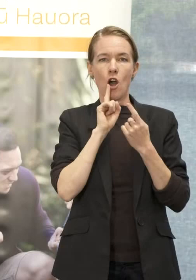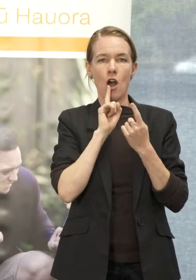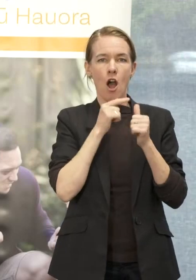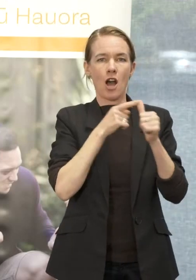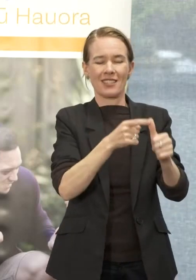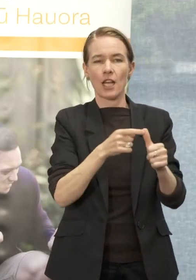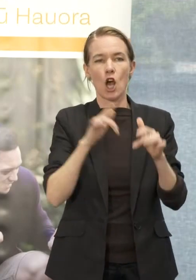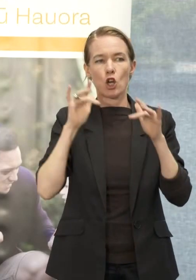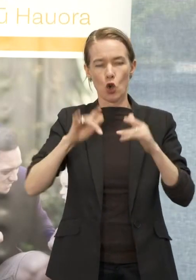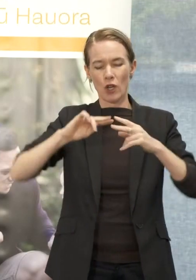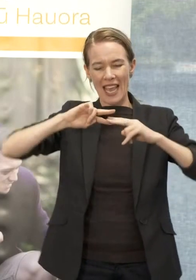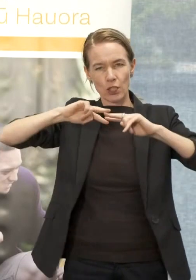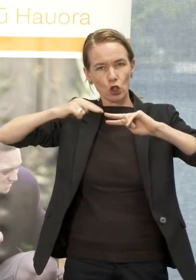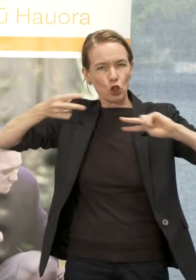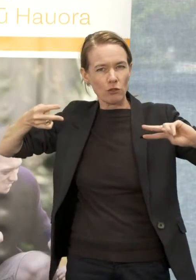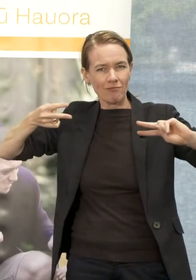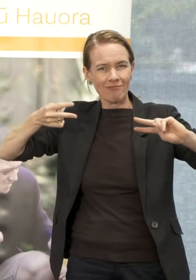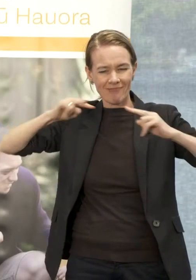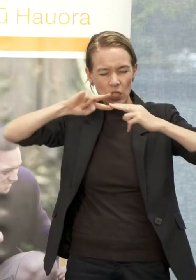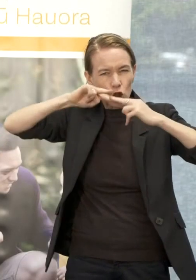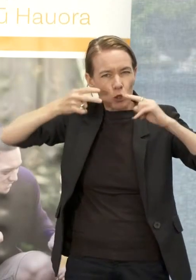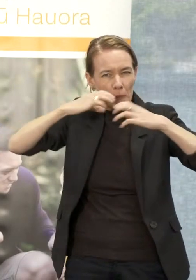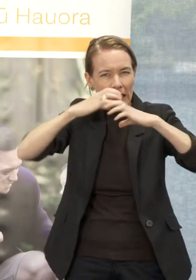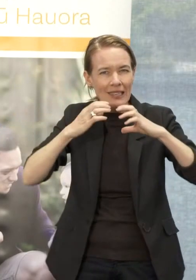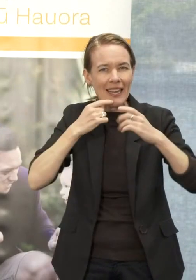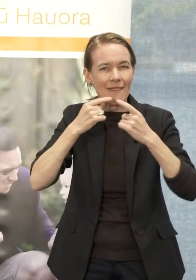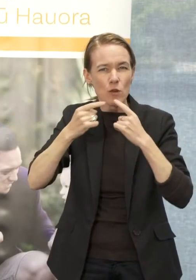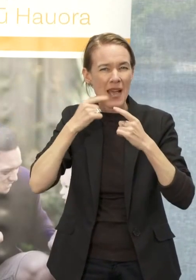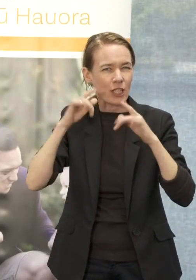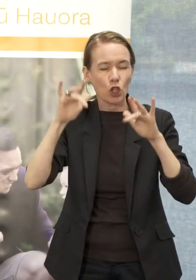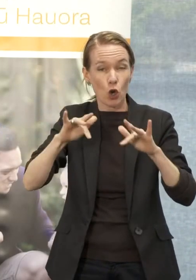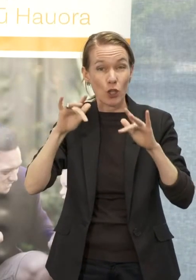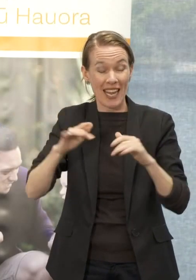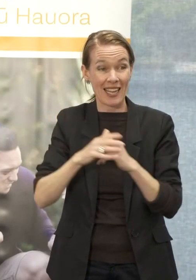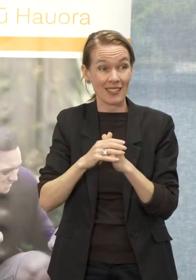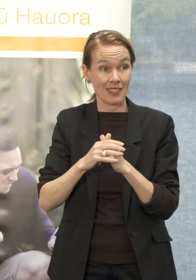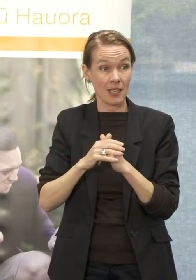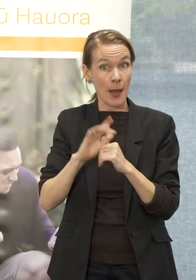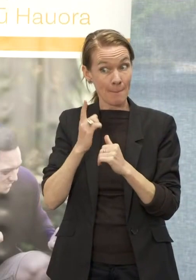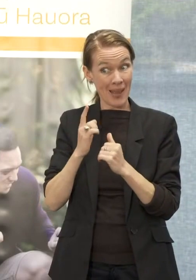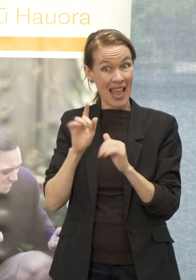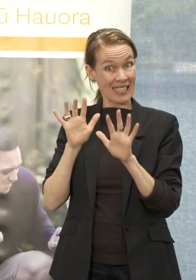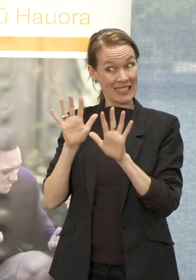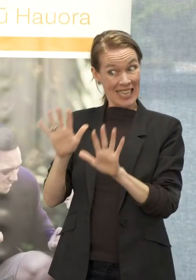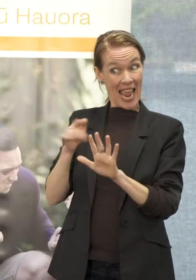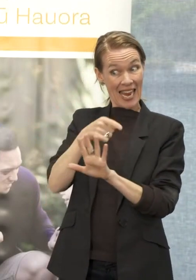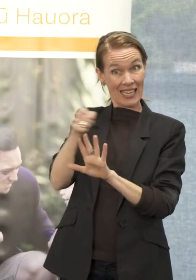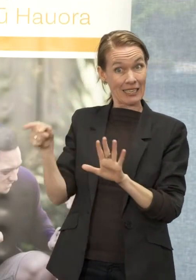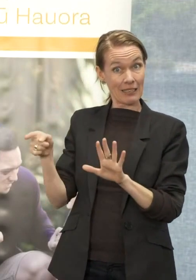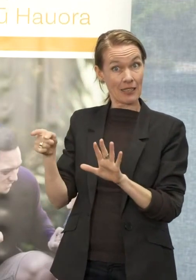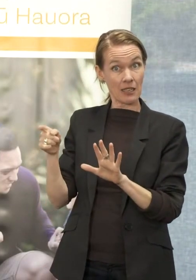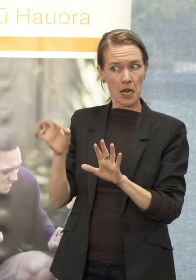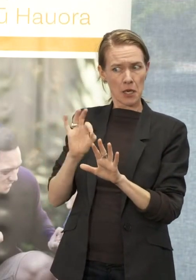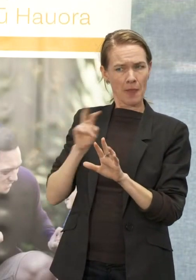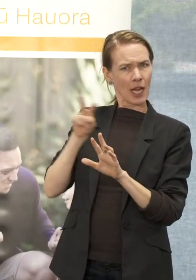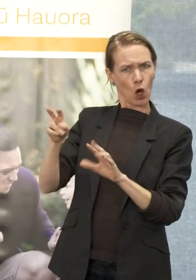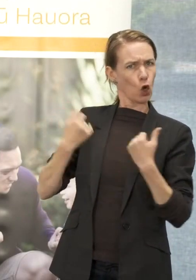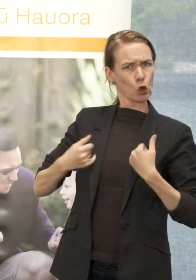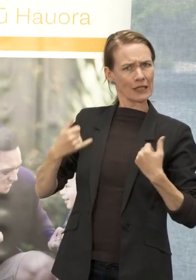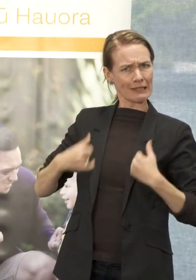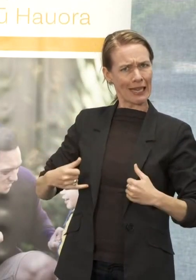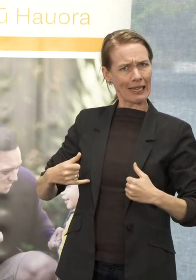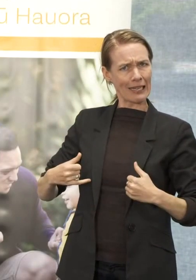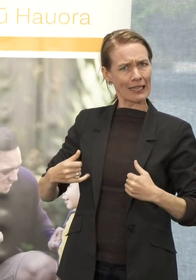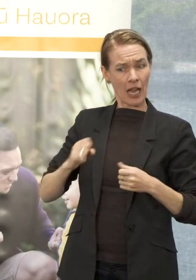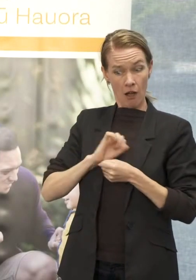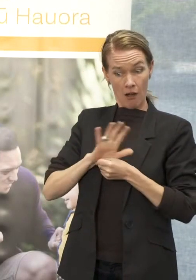yesterday. What I have been informed is that all of those cases yesterday are asymptomatic. So that suggests that they may